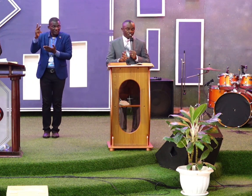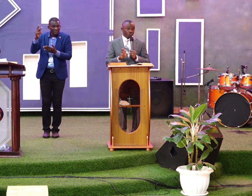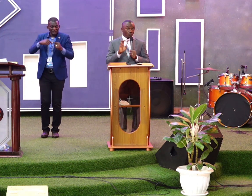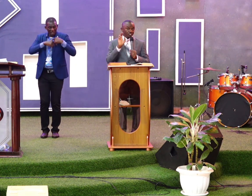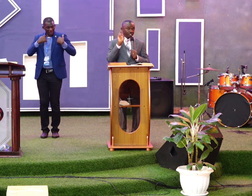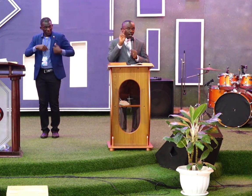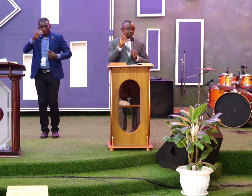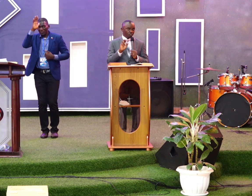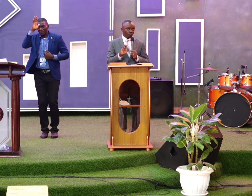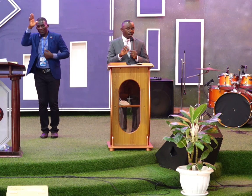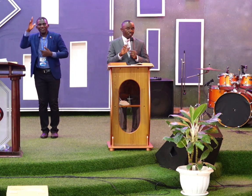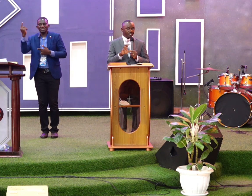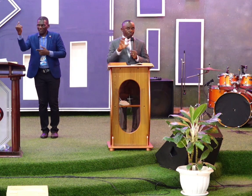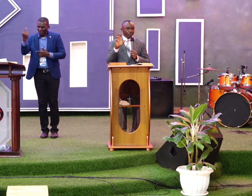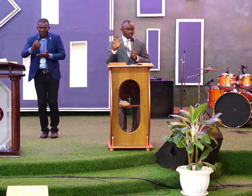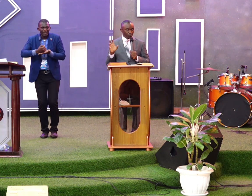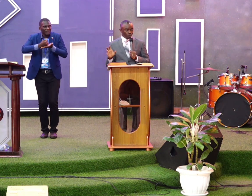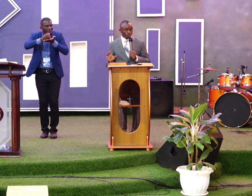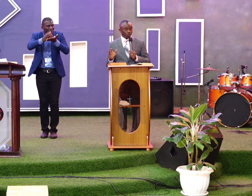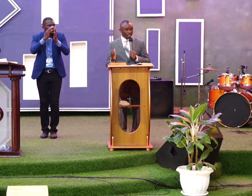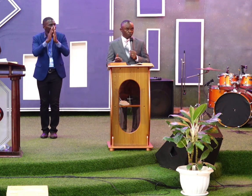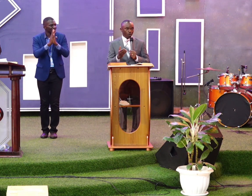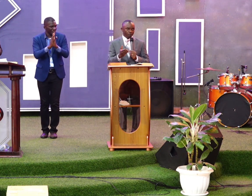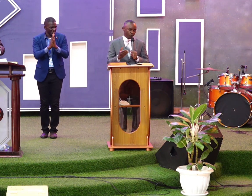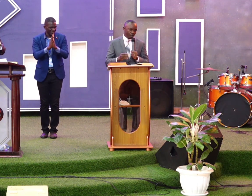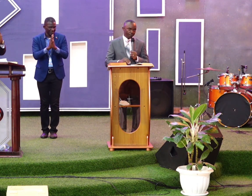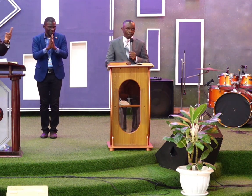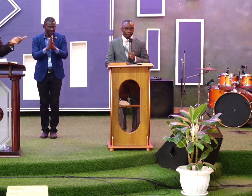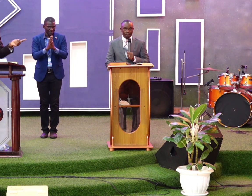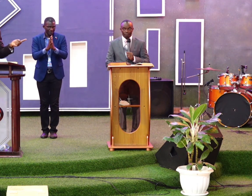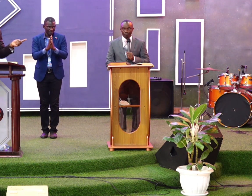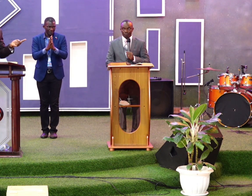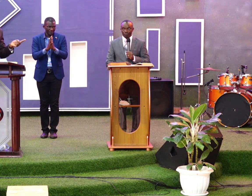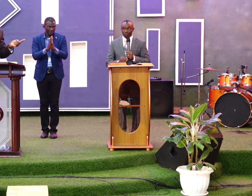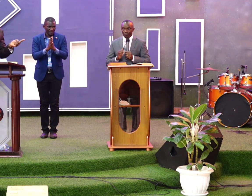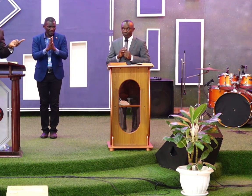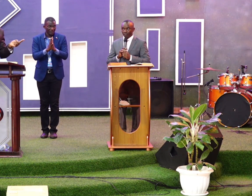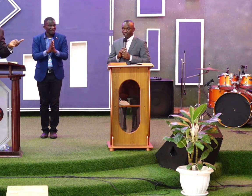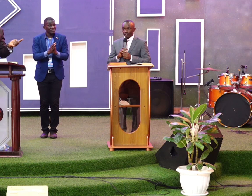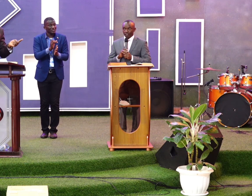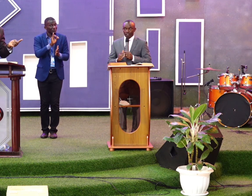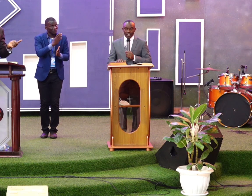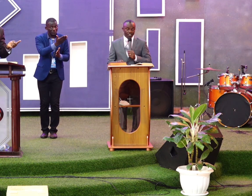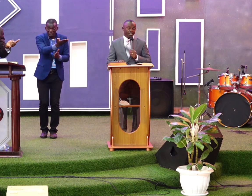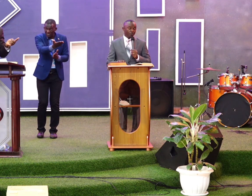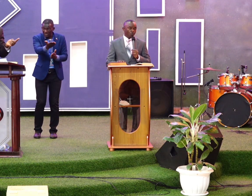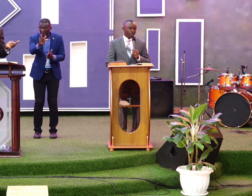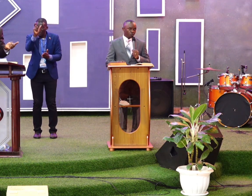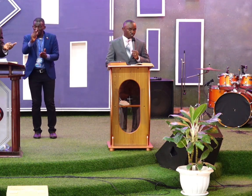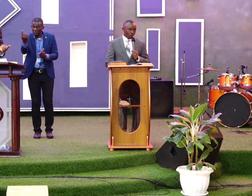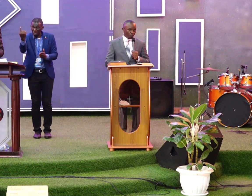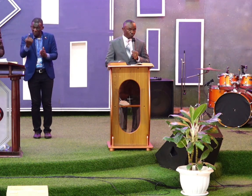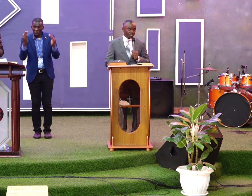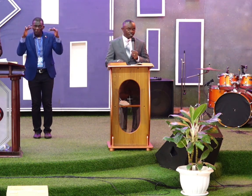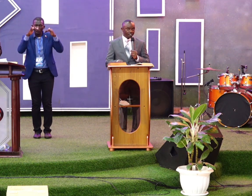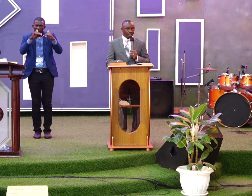He sees what is in the heart of the Father and brings them to you to help you and pray. Is there anybody who came to